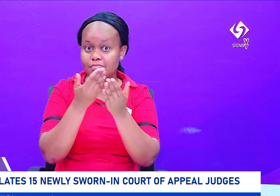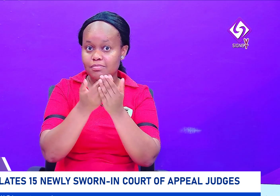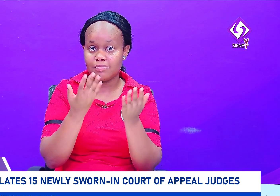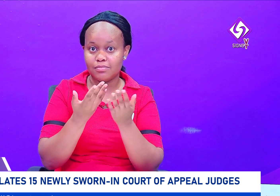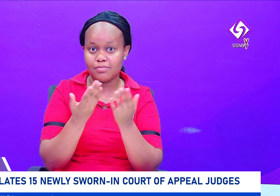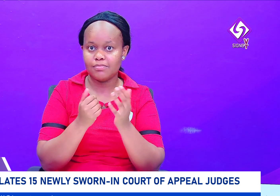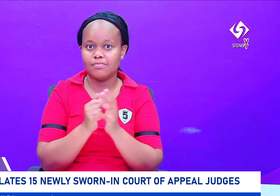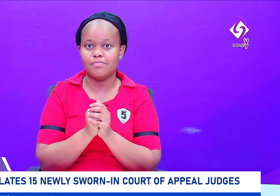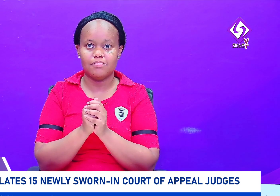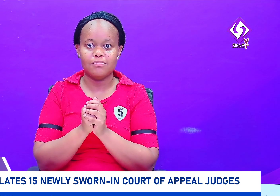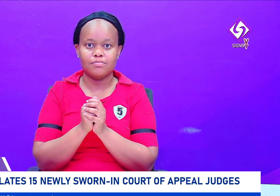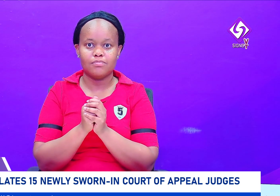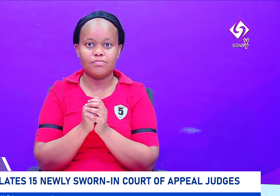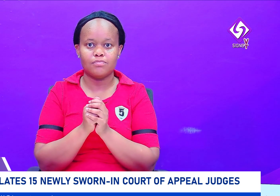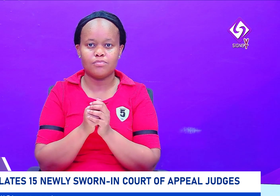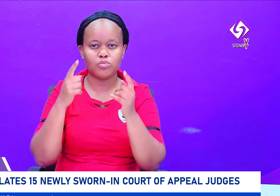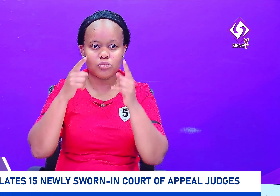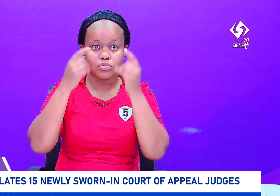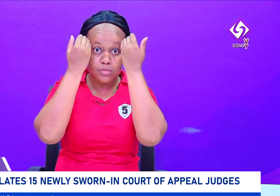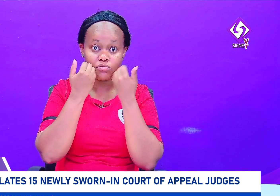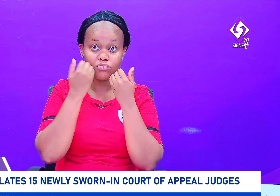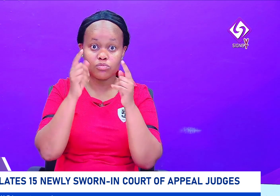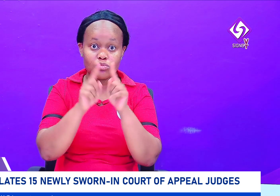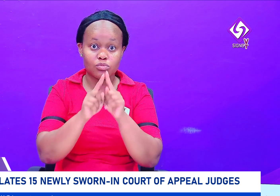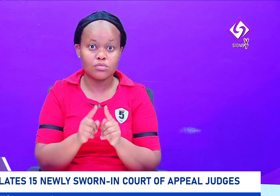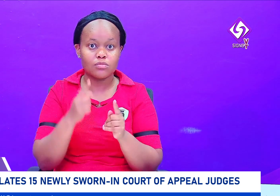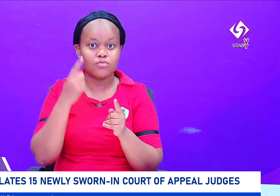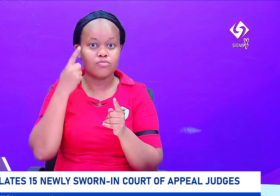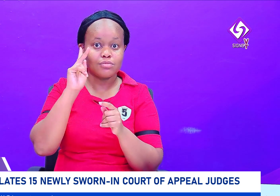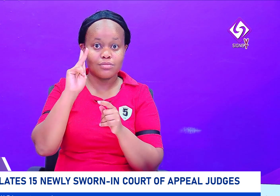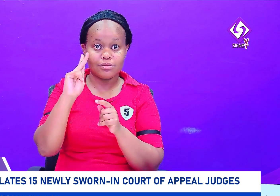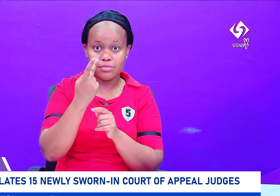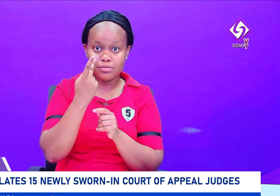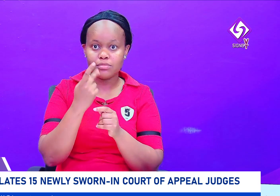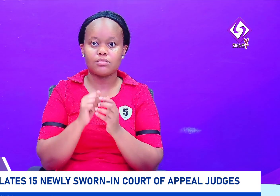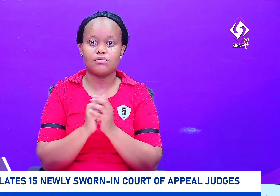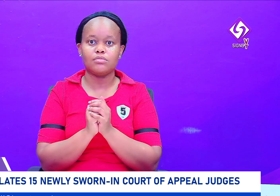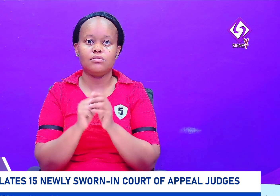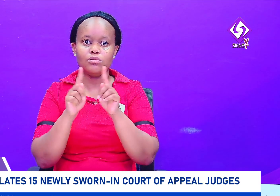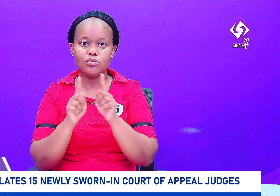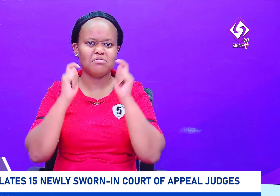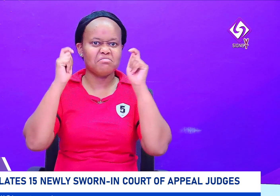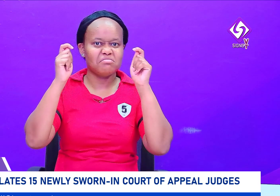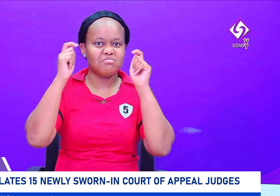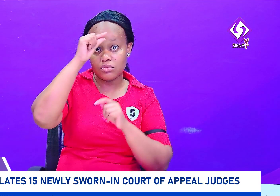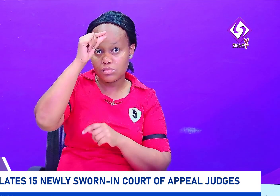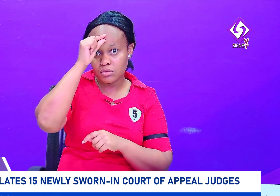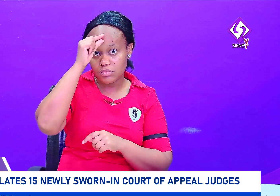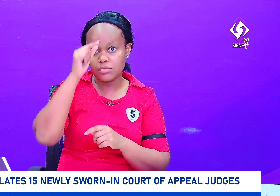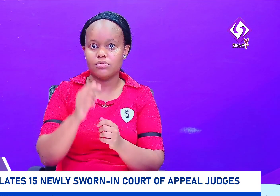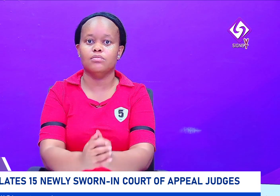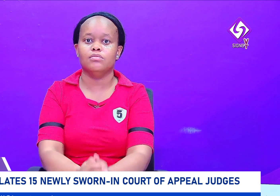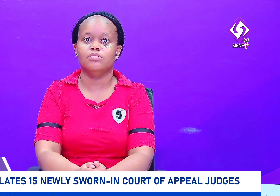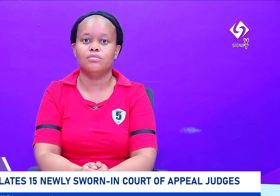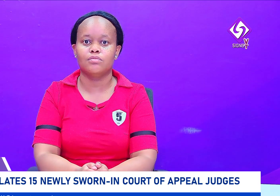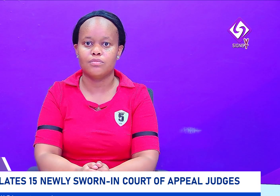of the Court of Appeal, describing the appellate court as a critical pillar for the